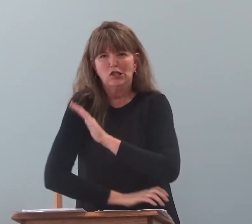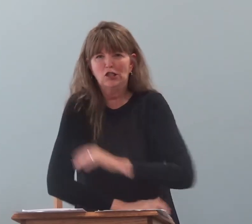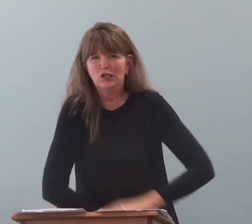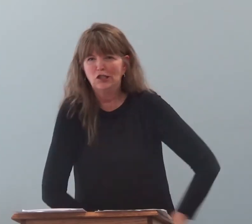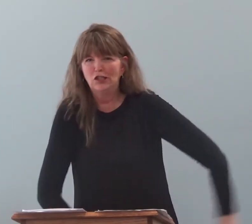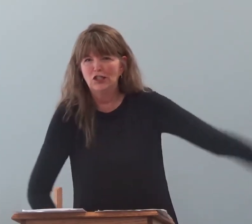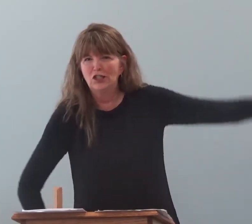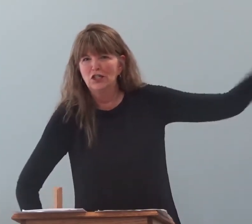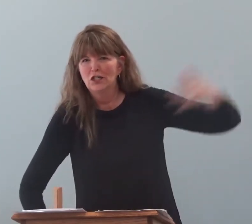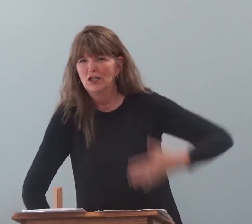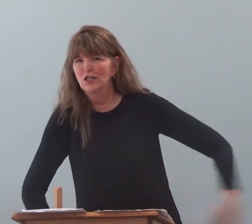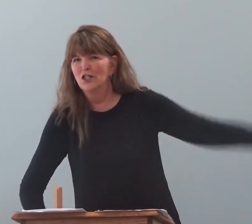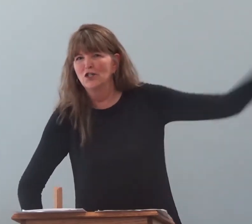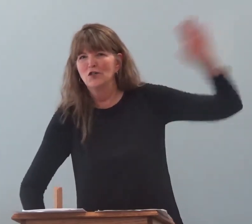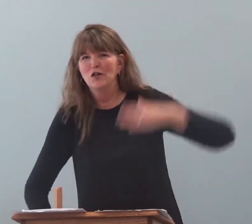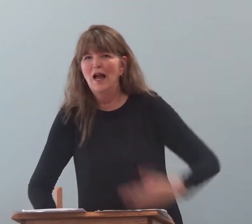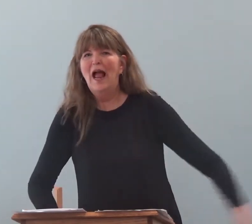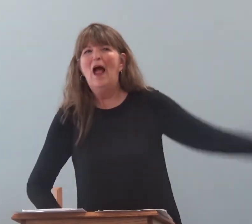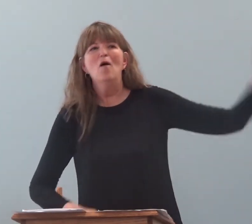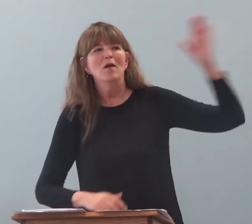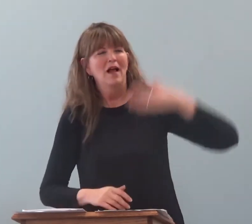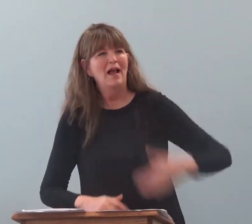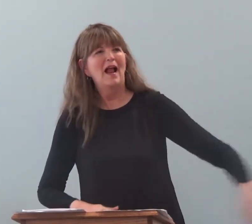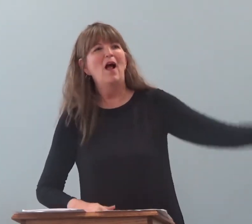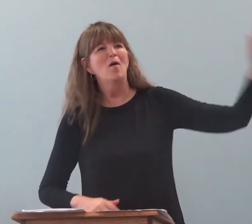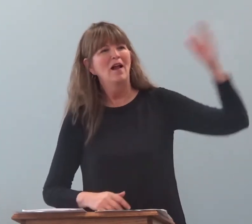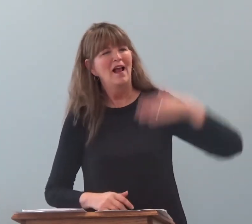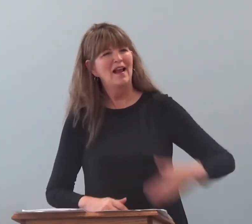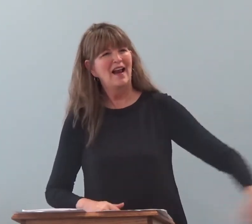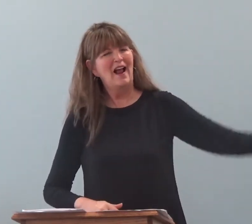positive and let that negative just flow on out.